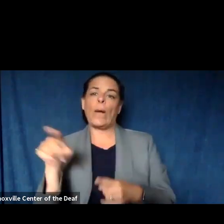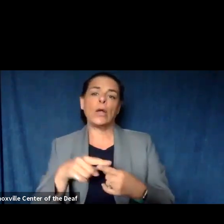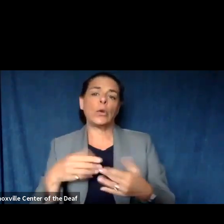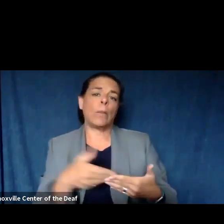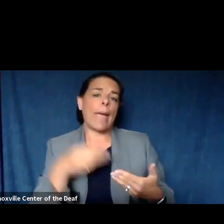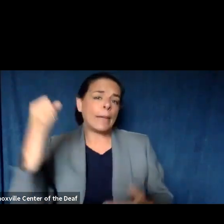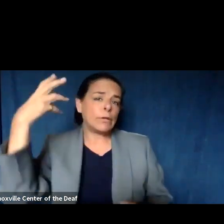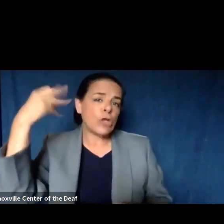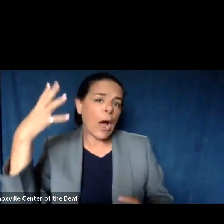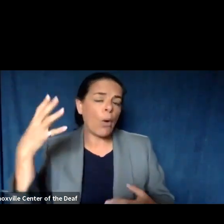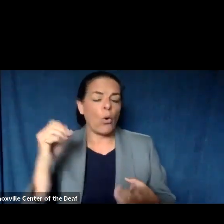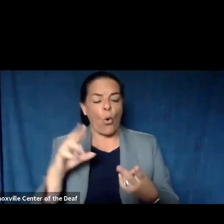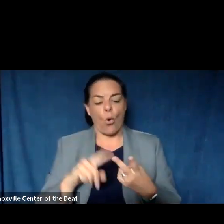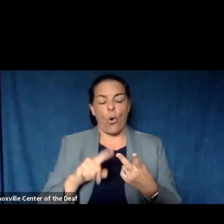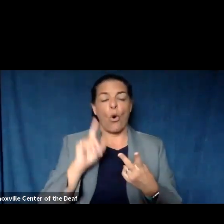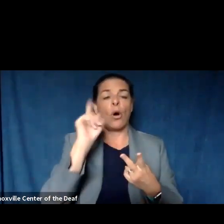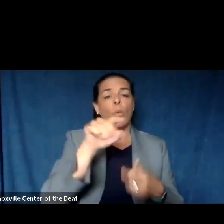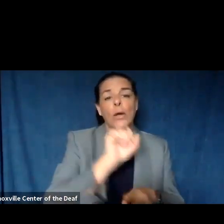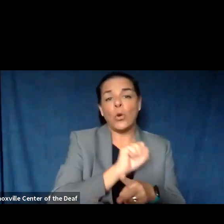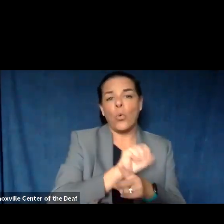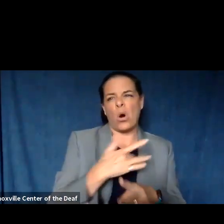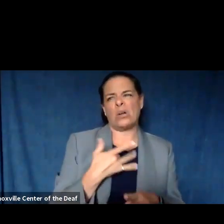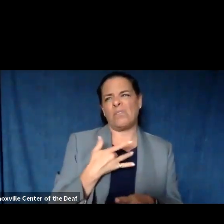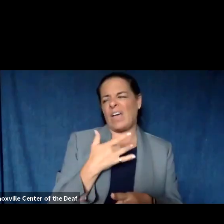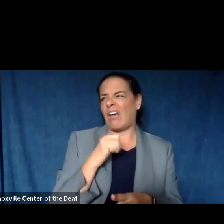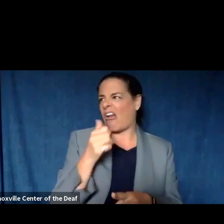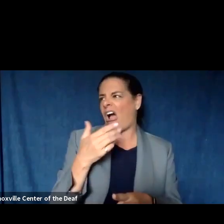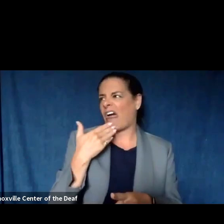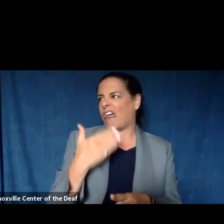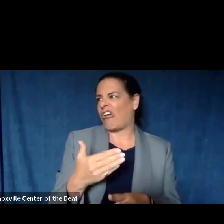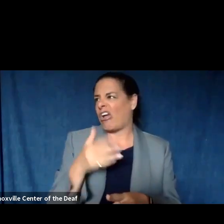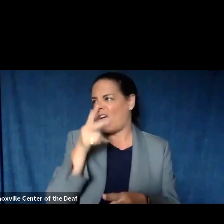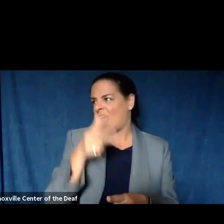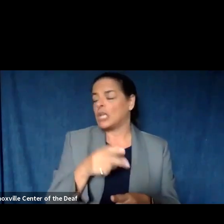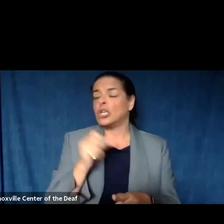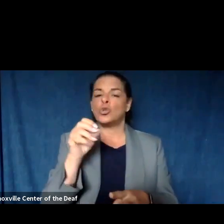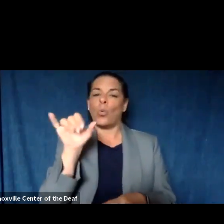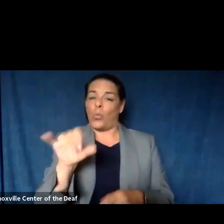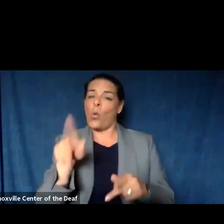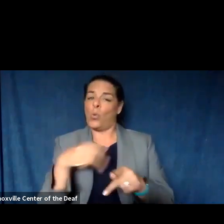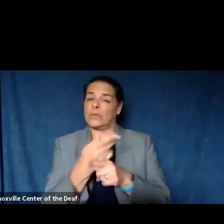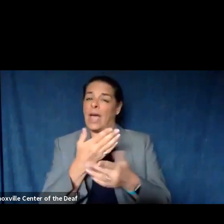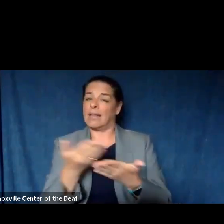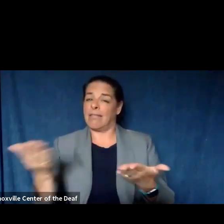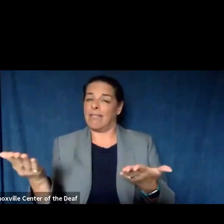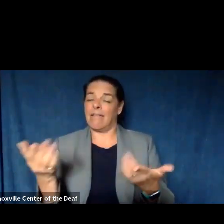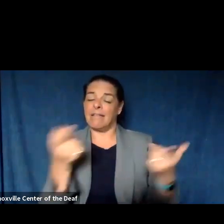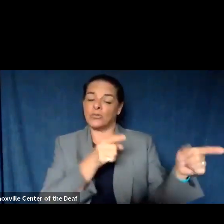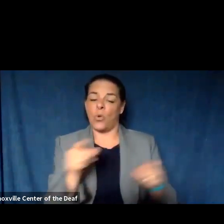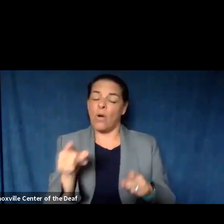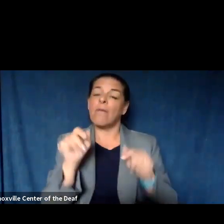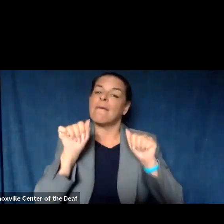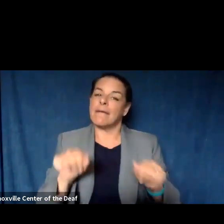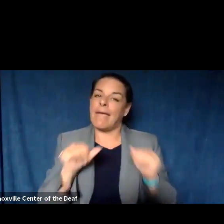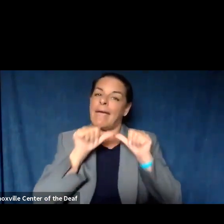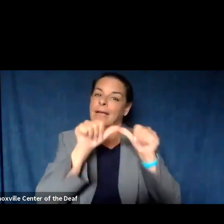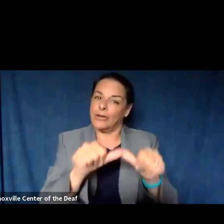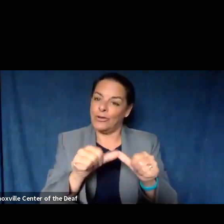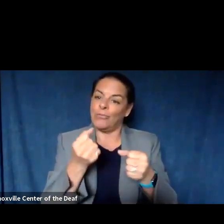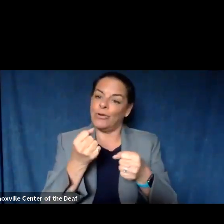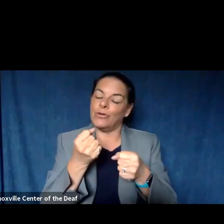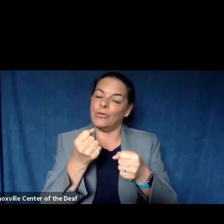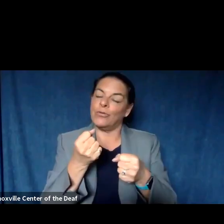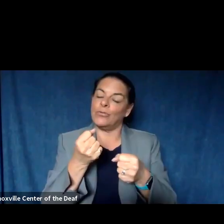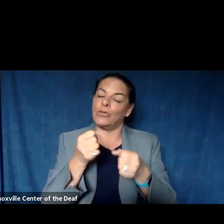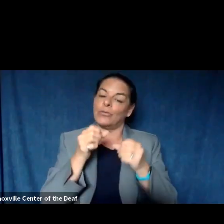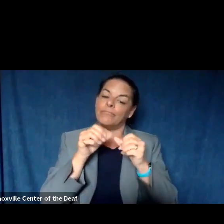shower or went to work feeling unwell. And so there's lots of those types of things that are happening that can continue to contribute to the spread of disease